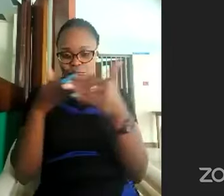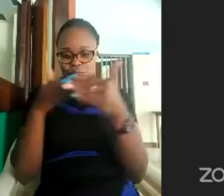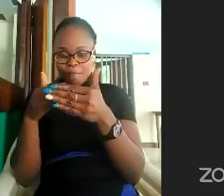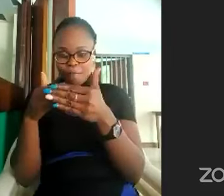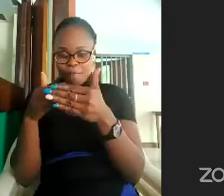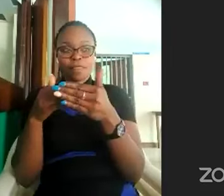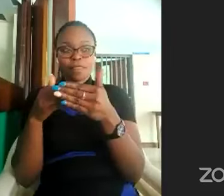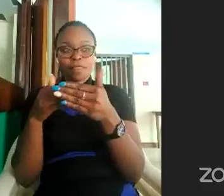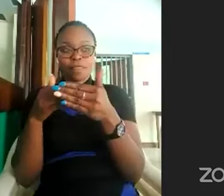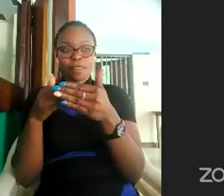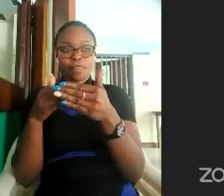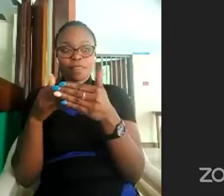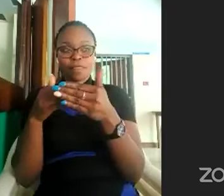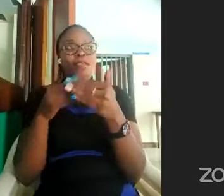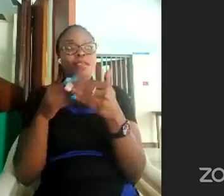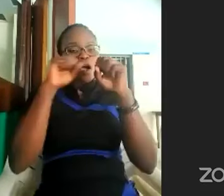policies. Yeah, find out the gap.